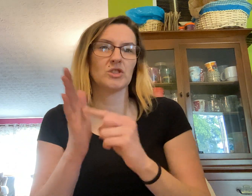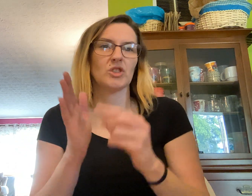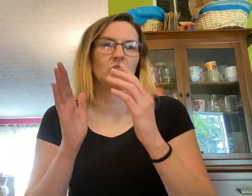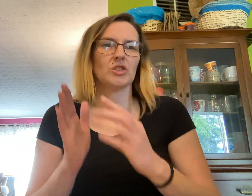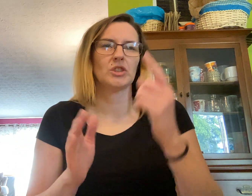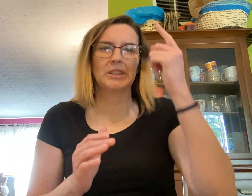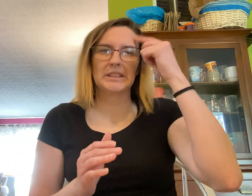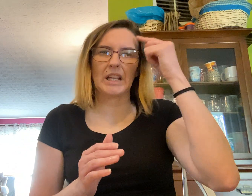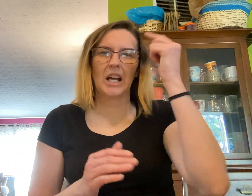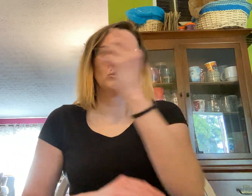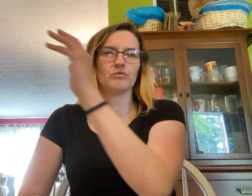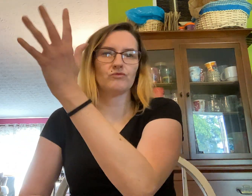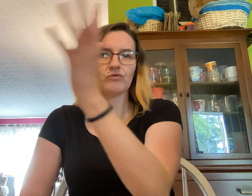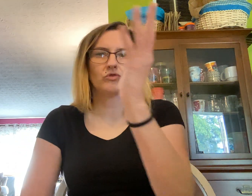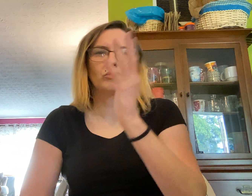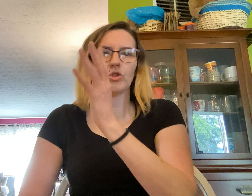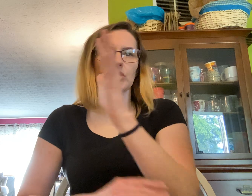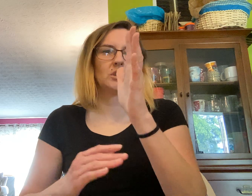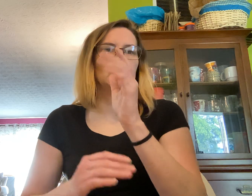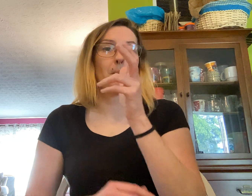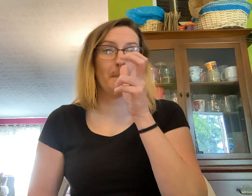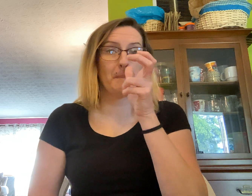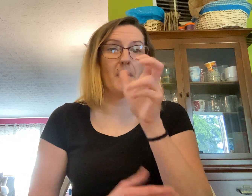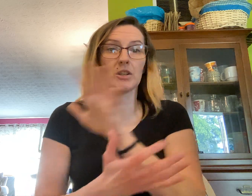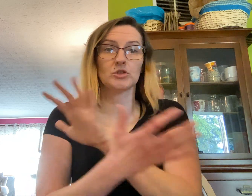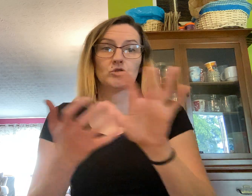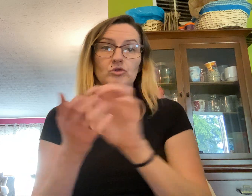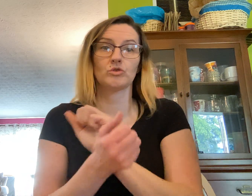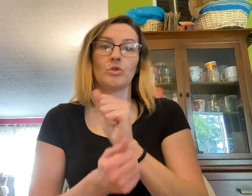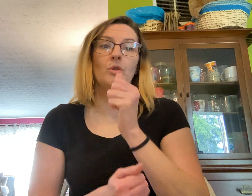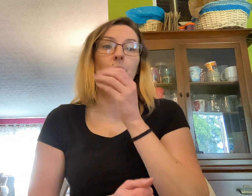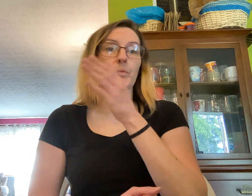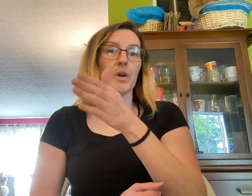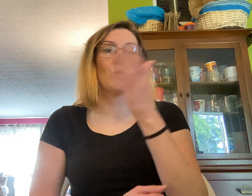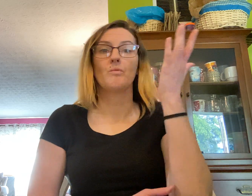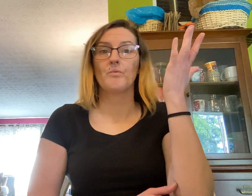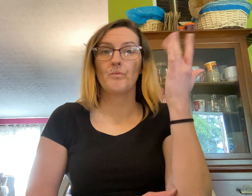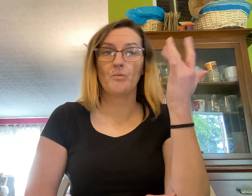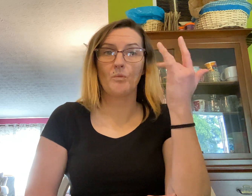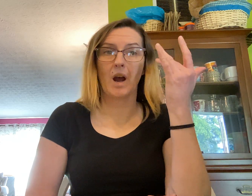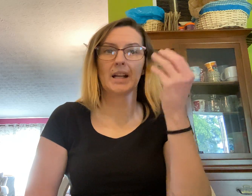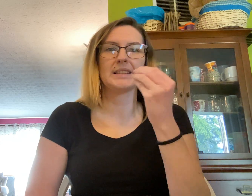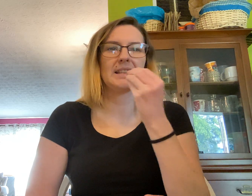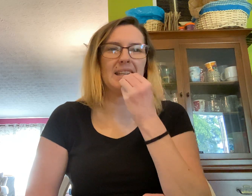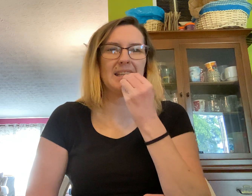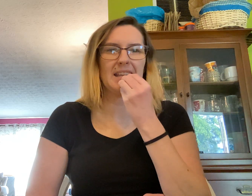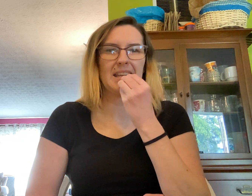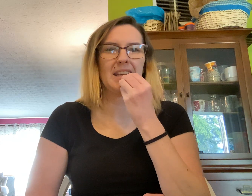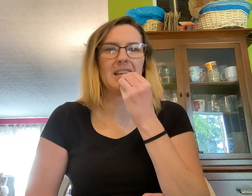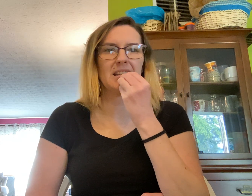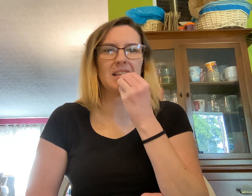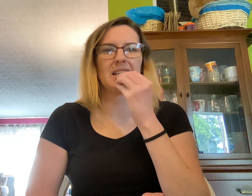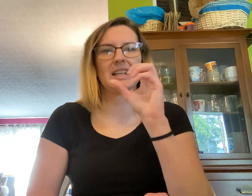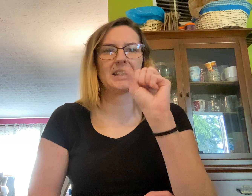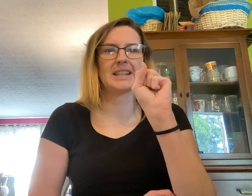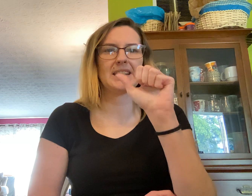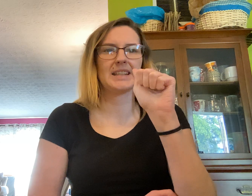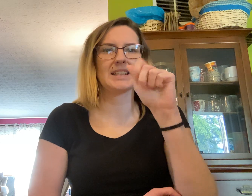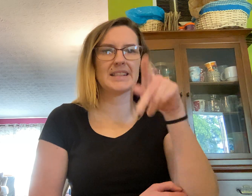tree sap. They kind of jam these little pokey mouth parts called rostrums into a plant